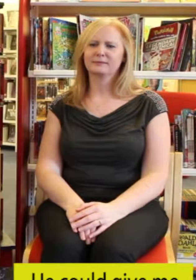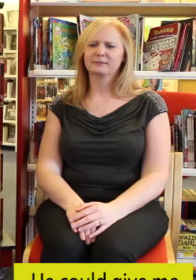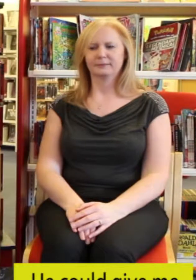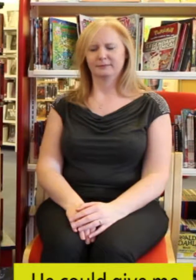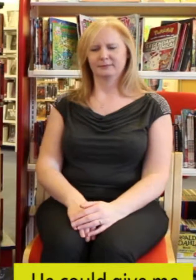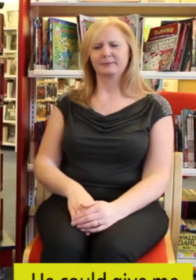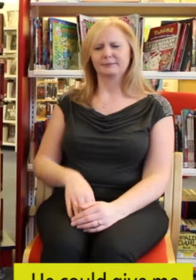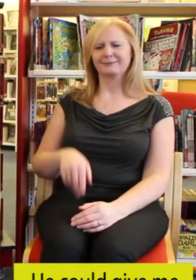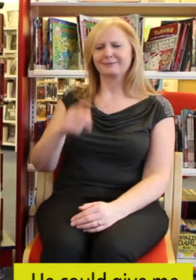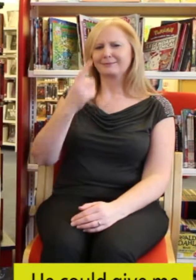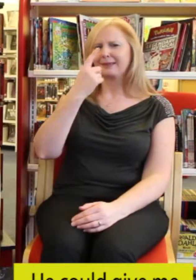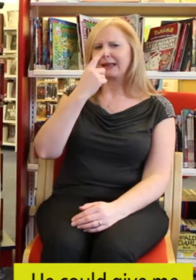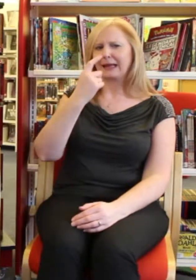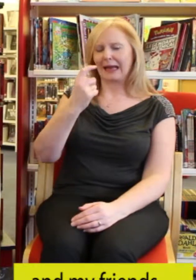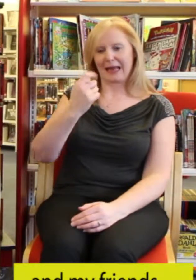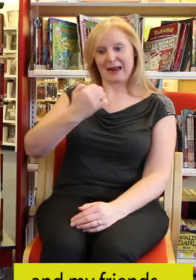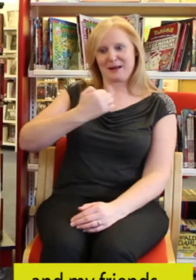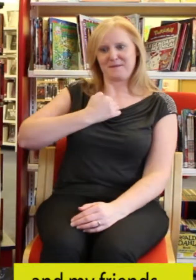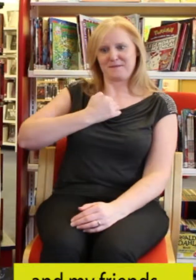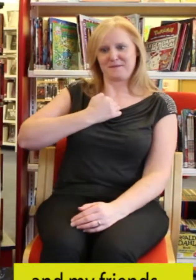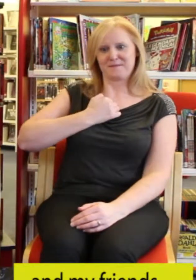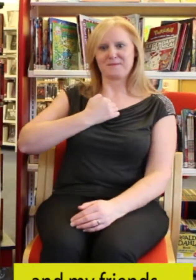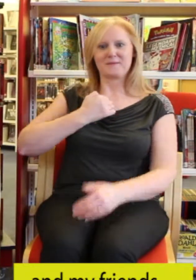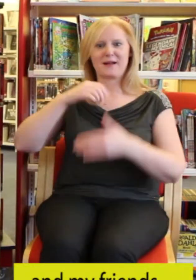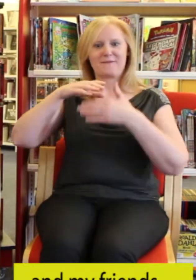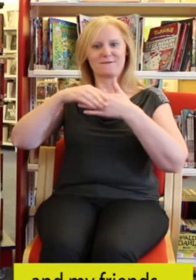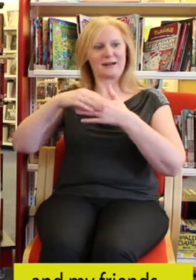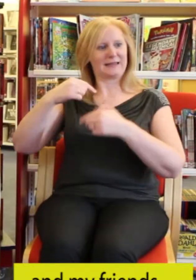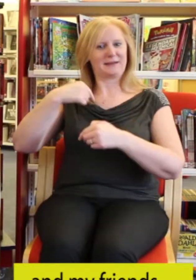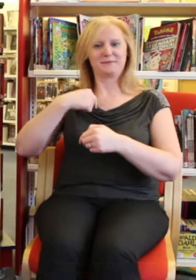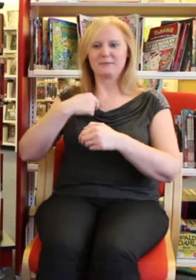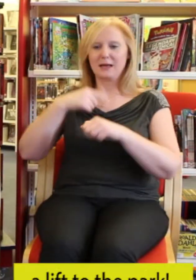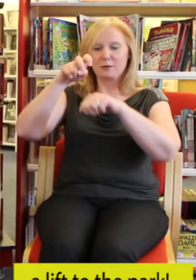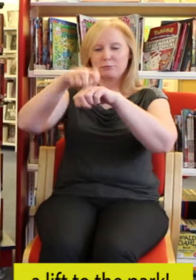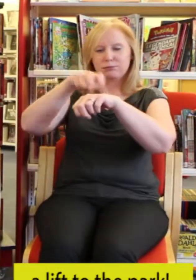He could give me and my friends a lift to the park.